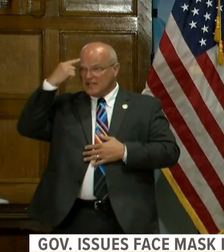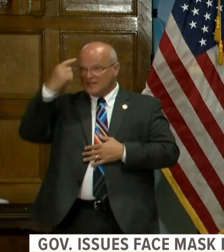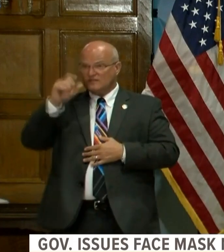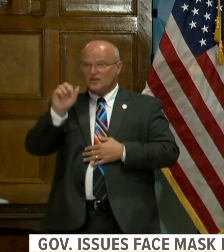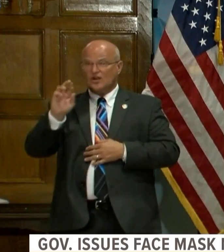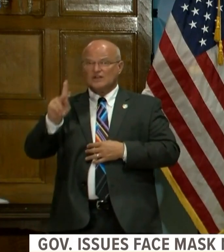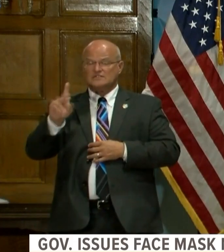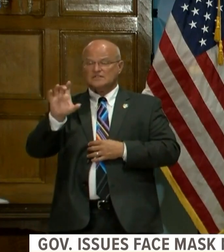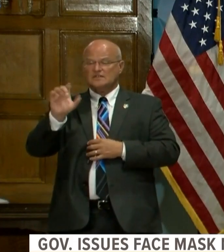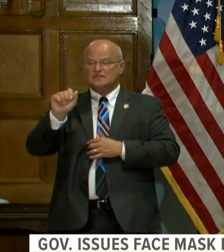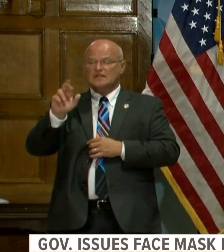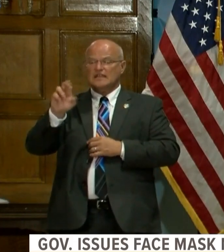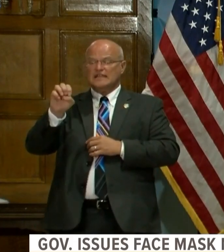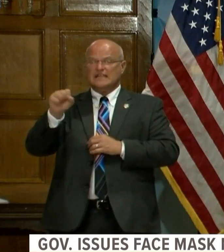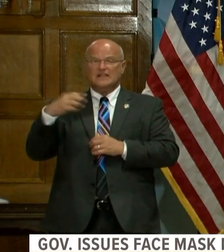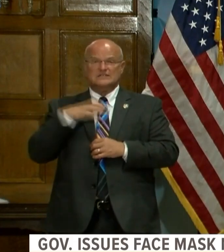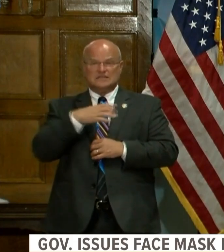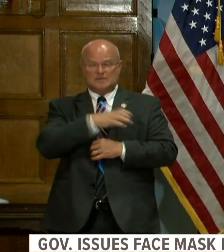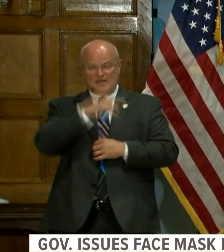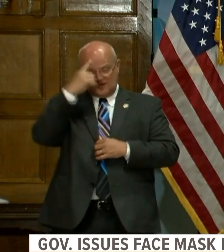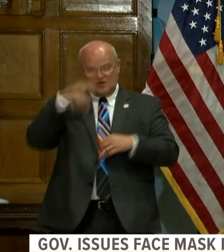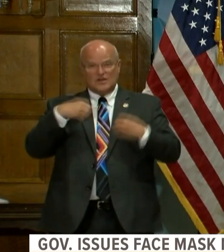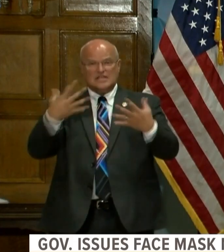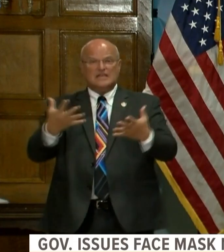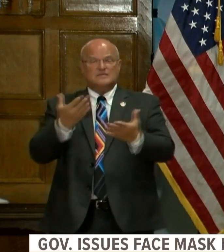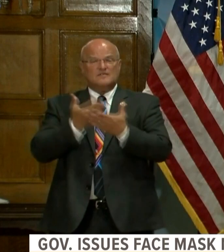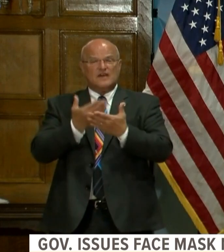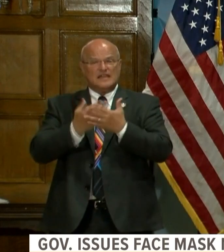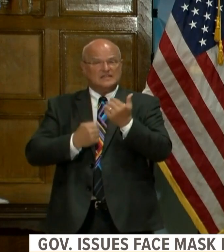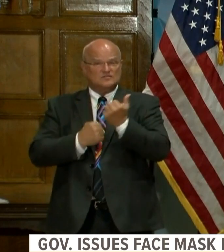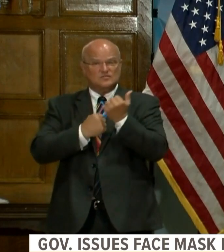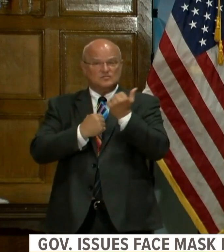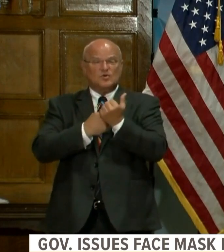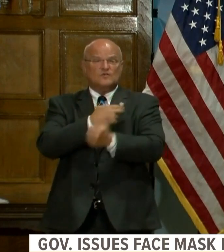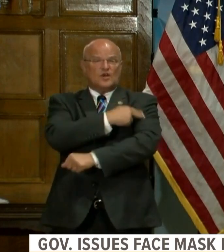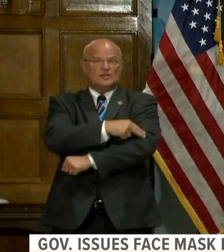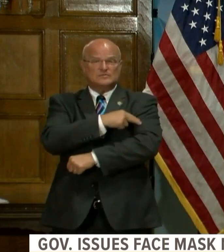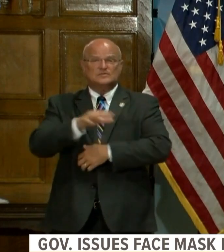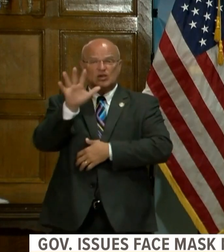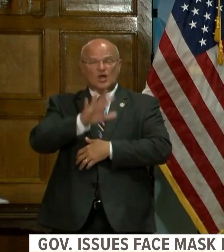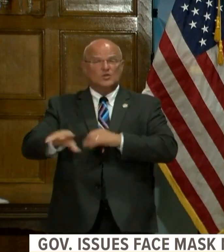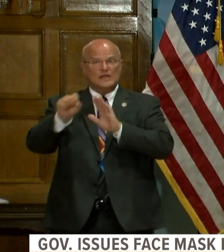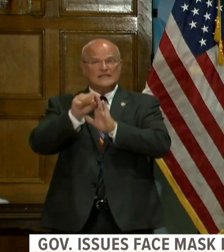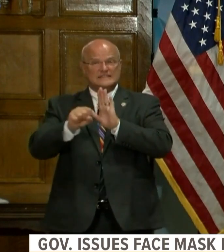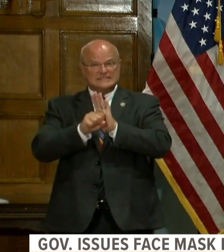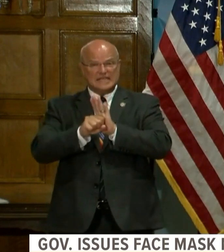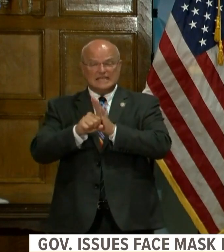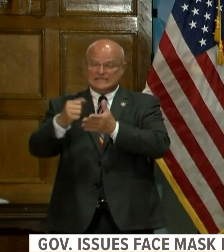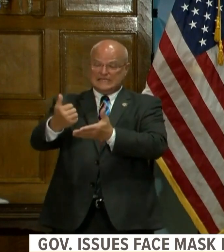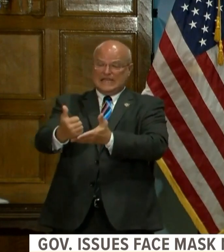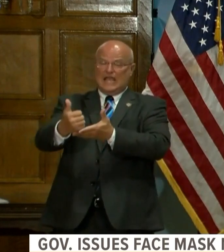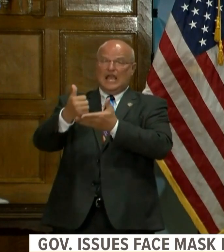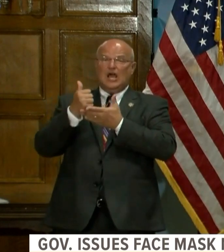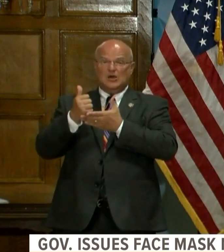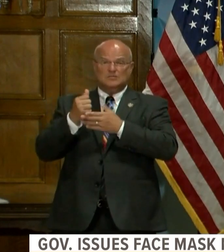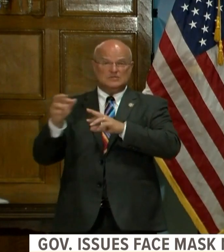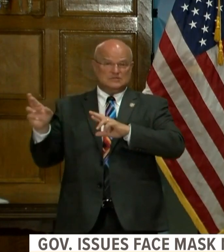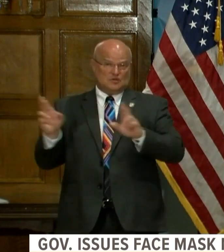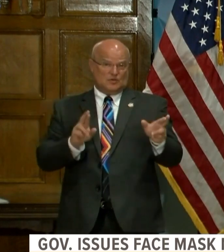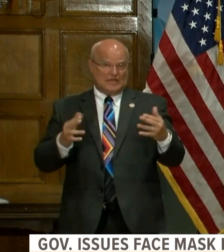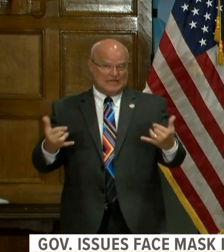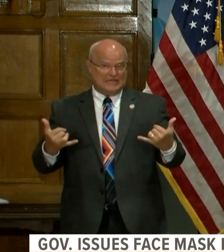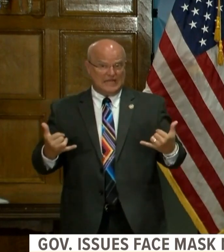the Arkansas CARES Committee for providing some financial support for hospitals across the state. That really has helped us to prepare even better